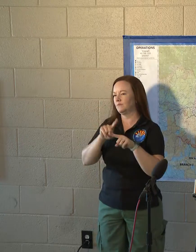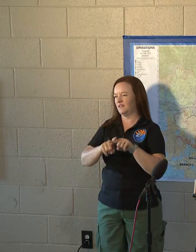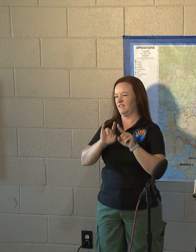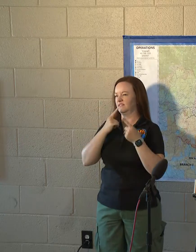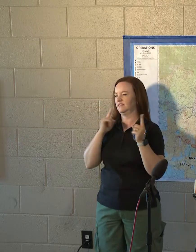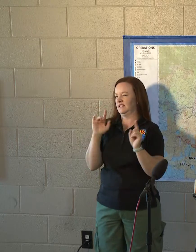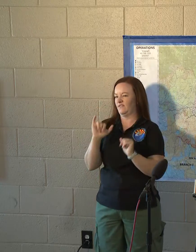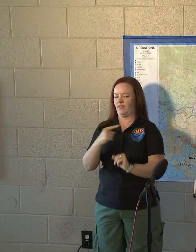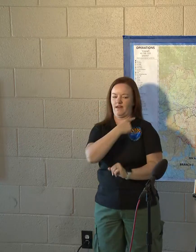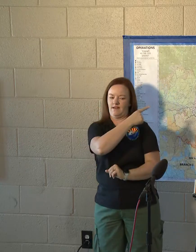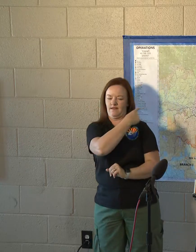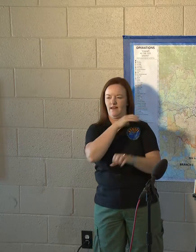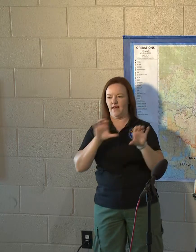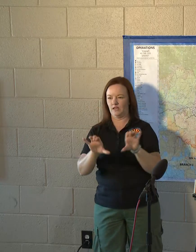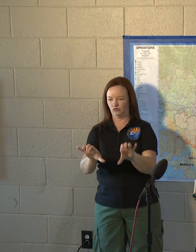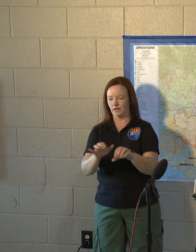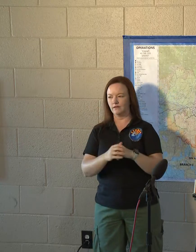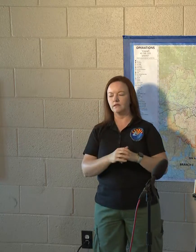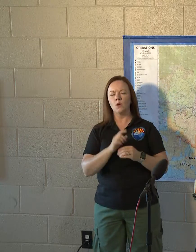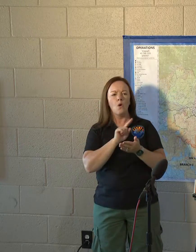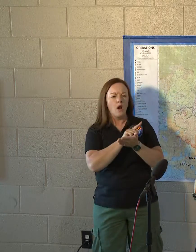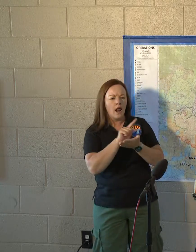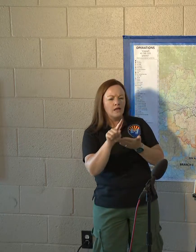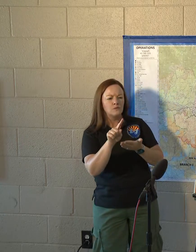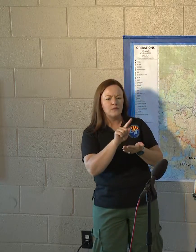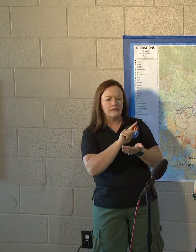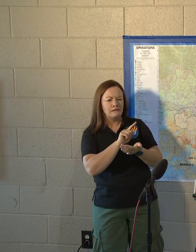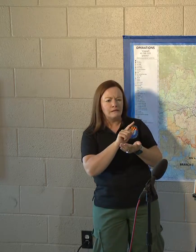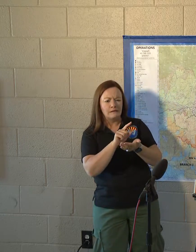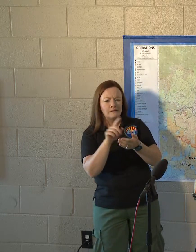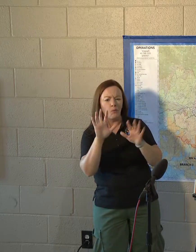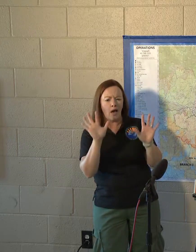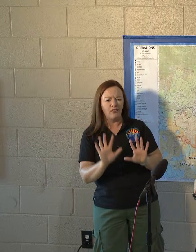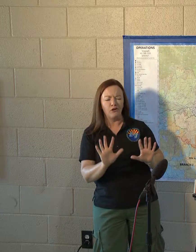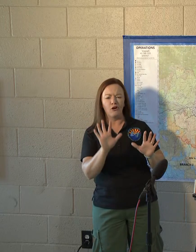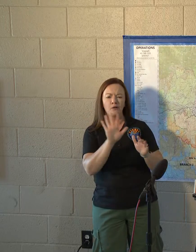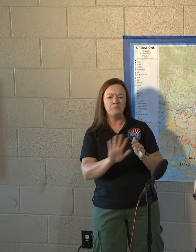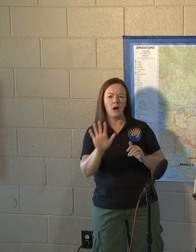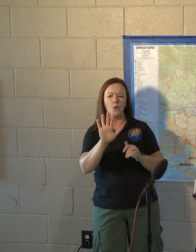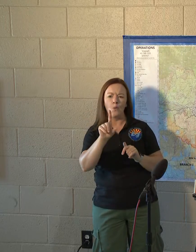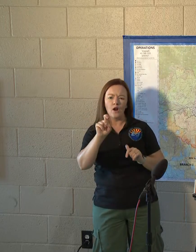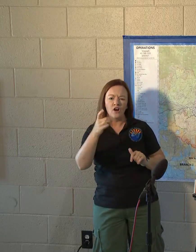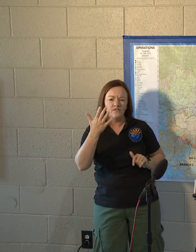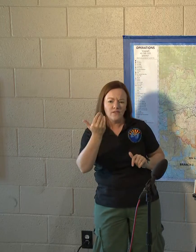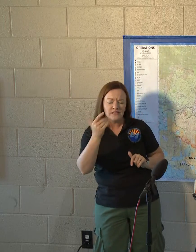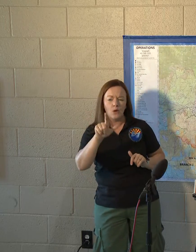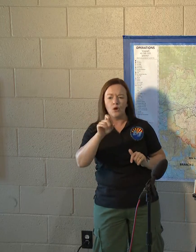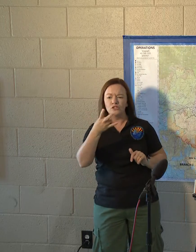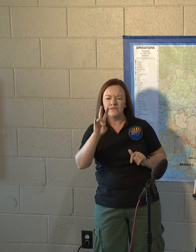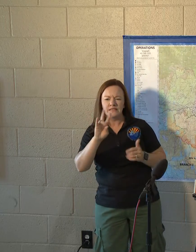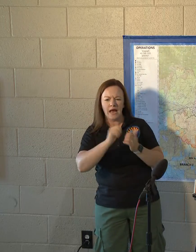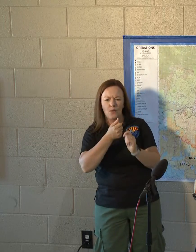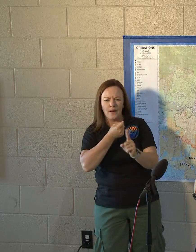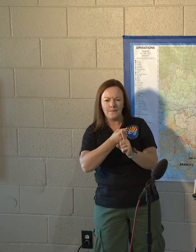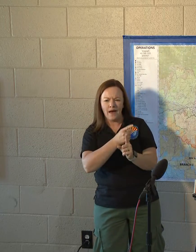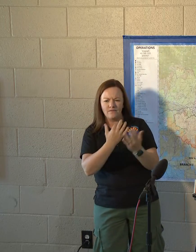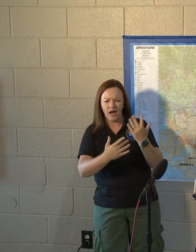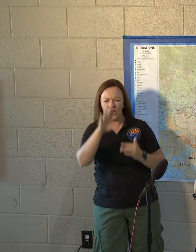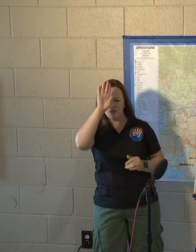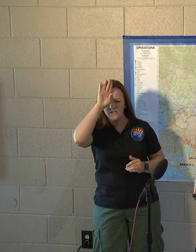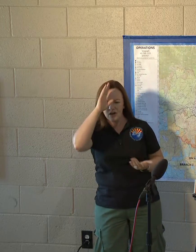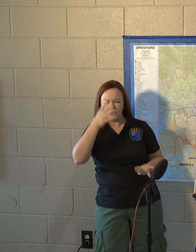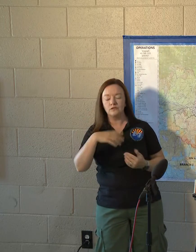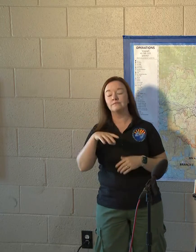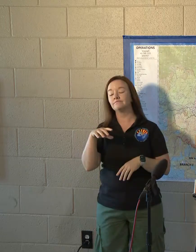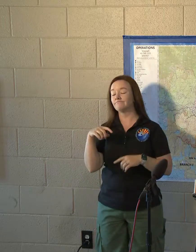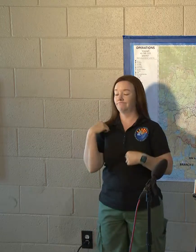action. Weather in the next week, 115, 117. What does that mean for the firefighters Well, and the firefighters? Yeah, the weather